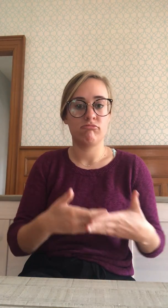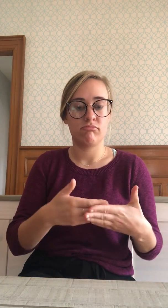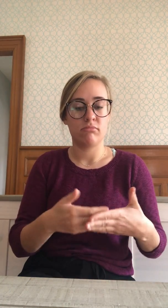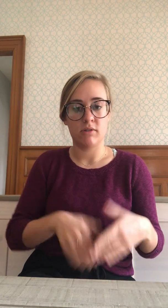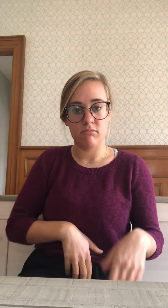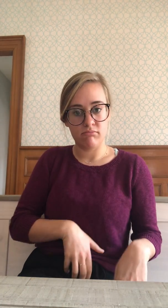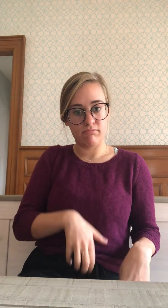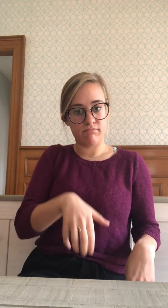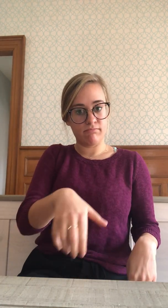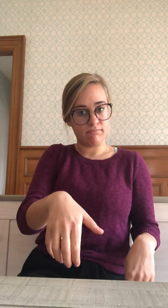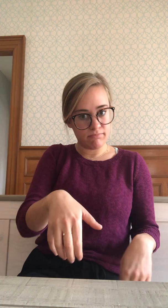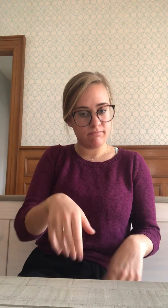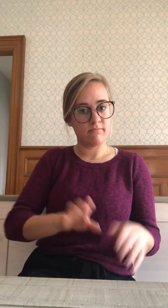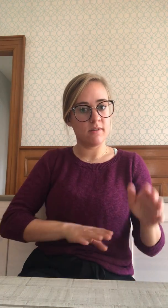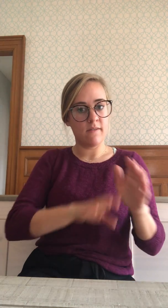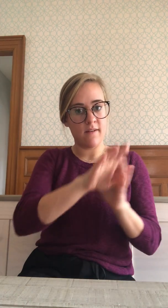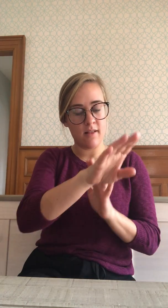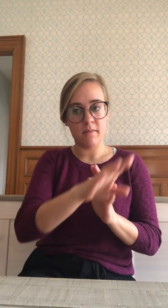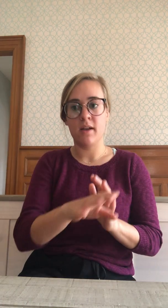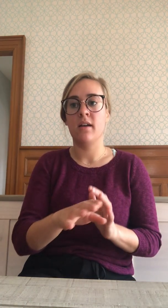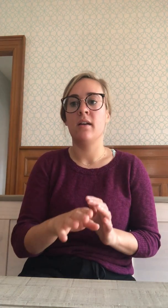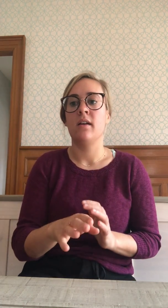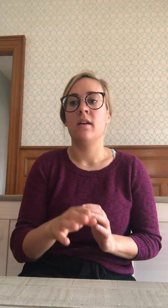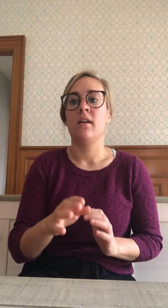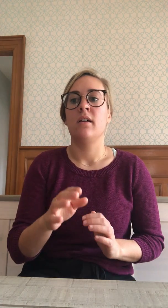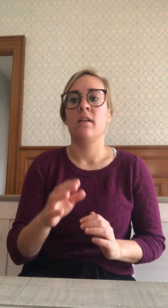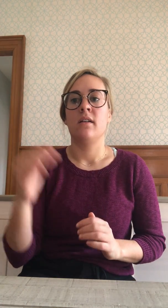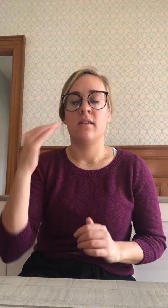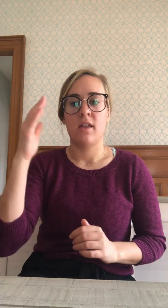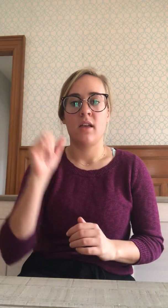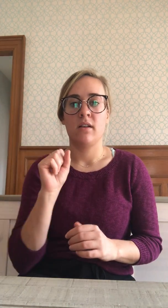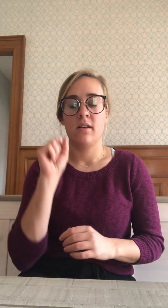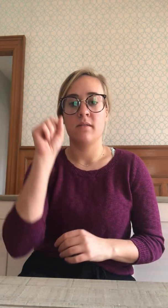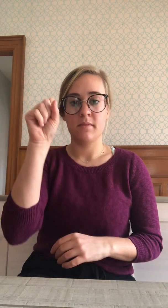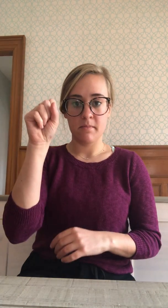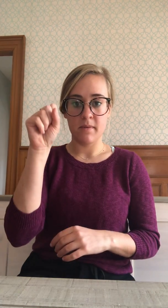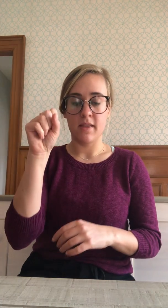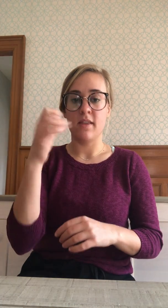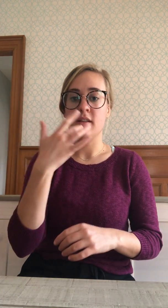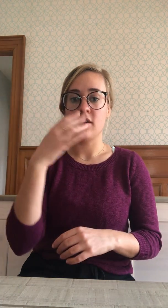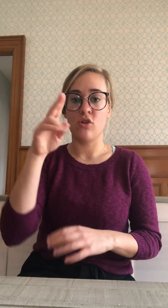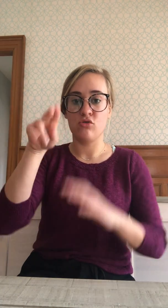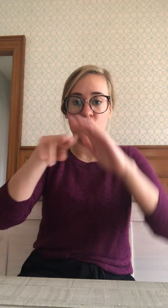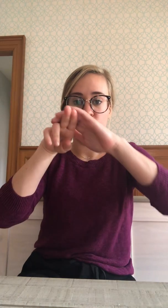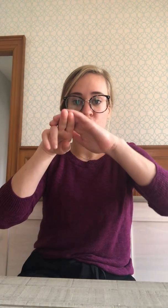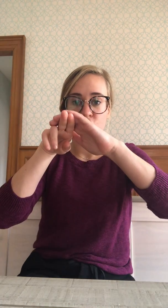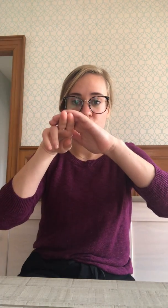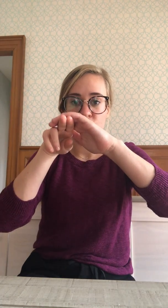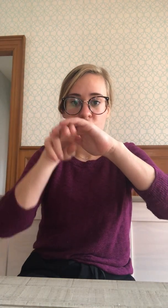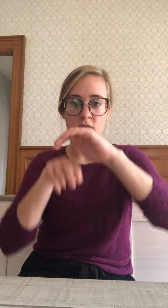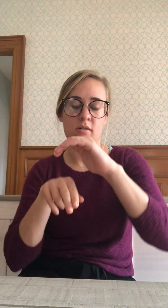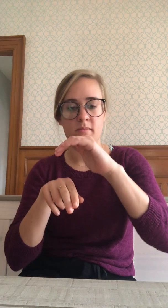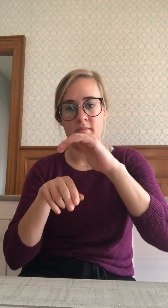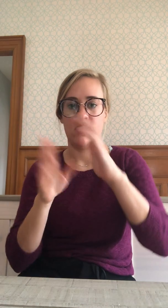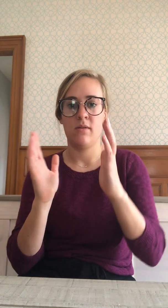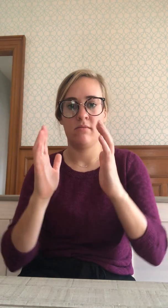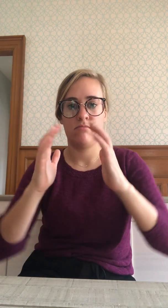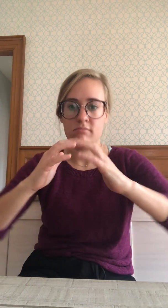fetal head comes up and then the tongue drops down and these palatal shelves close. Now,